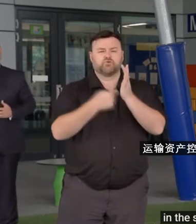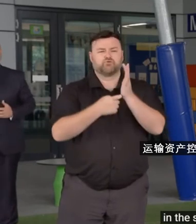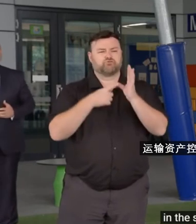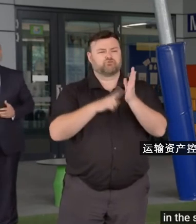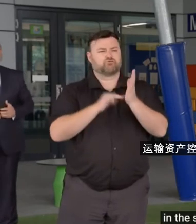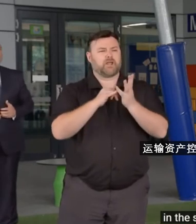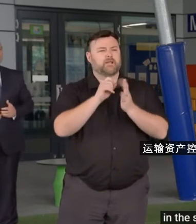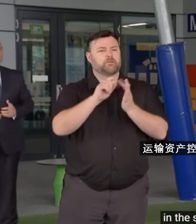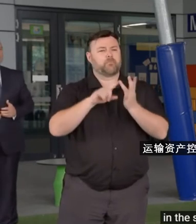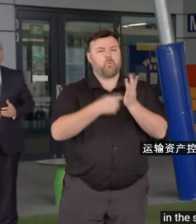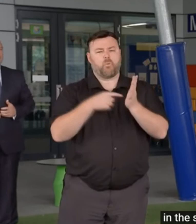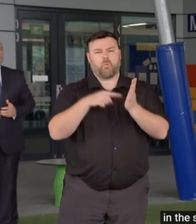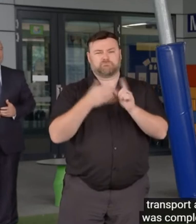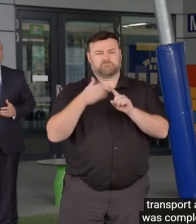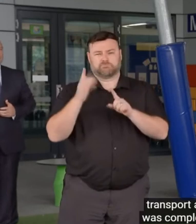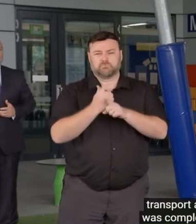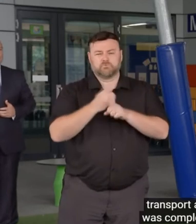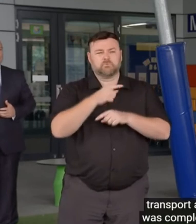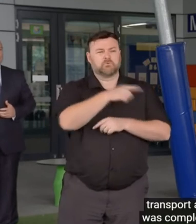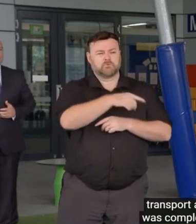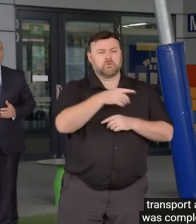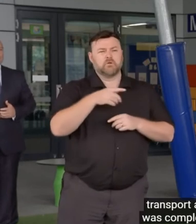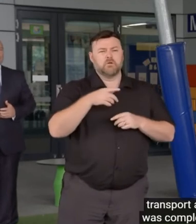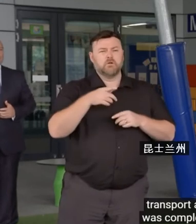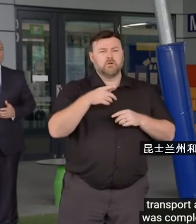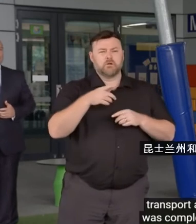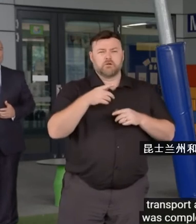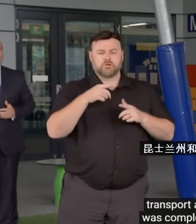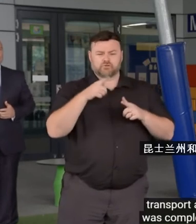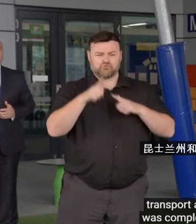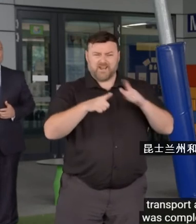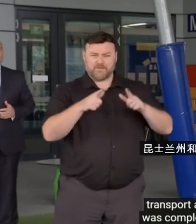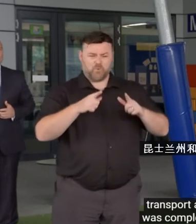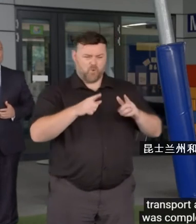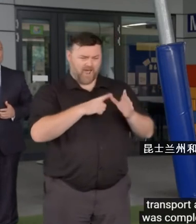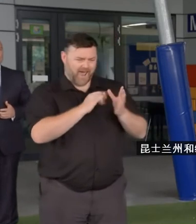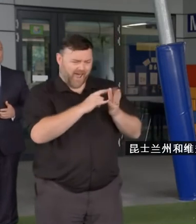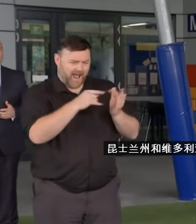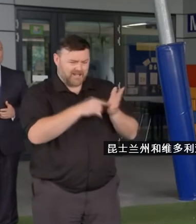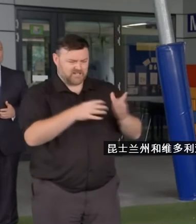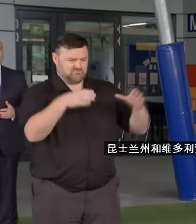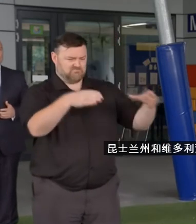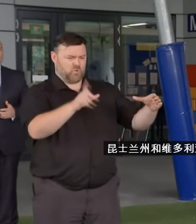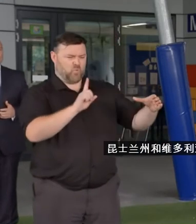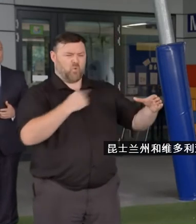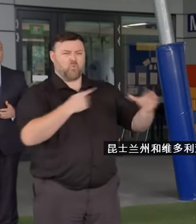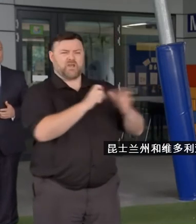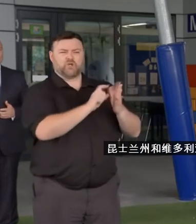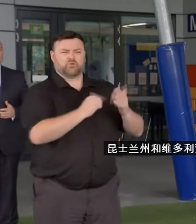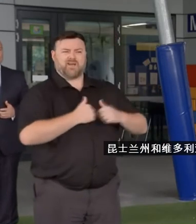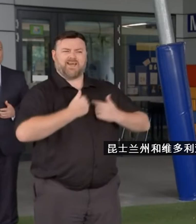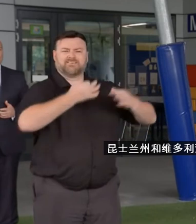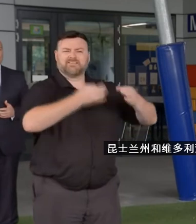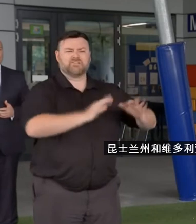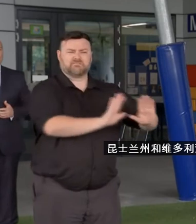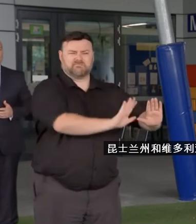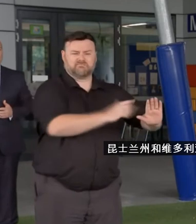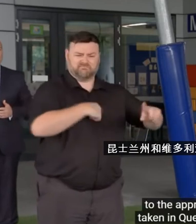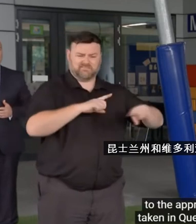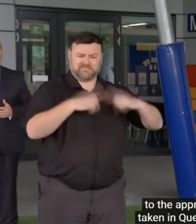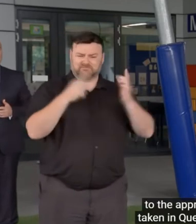completely in line and very similar to the approach that had been taken in Queensland and Victoria. So